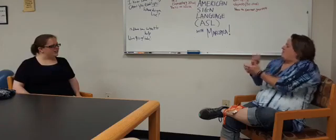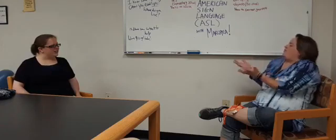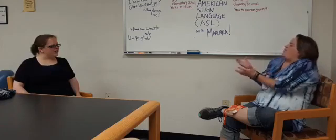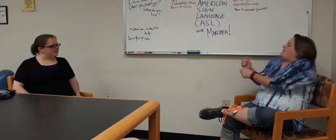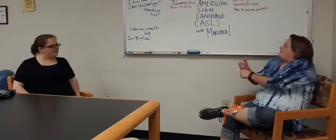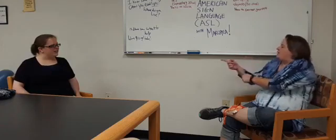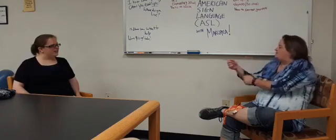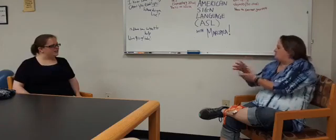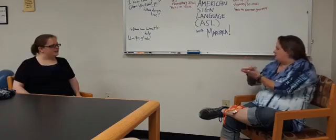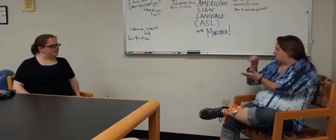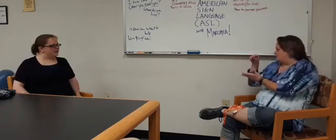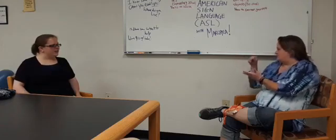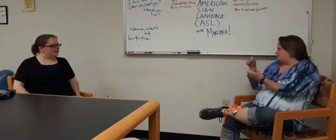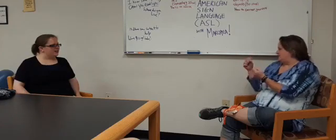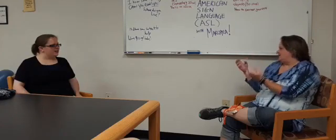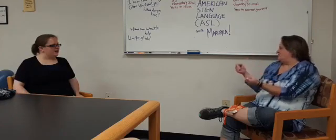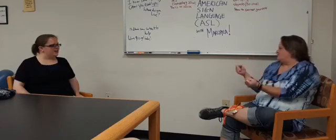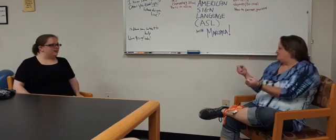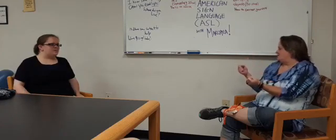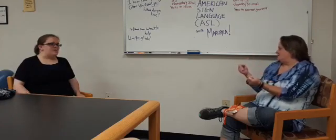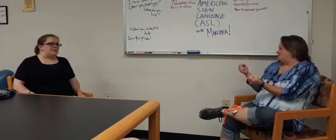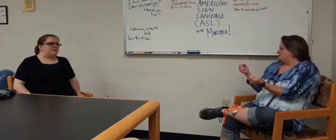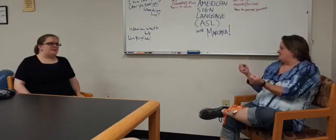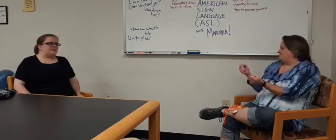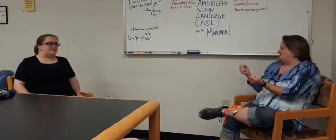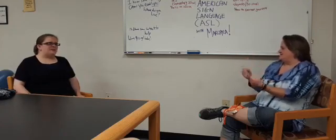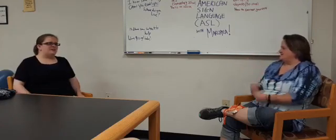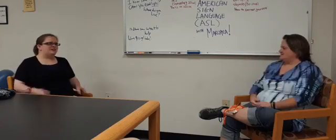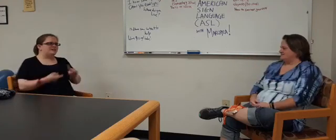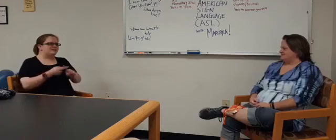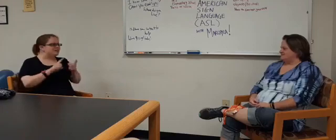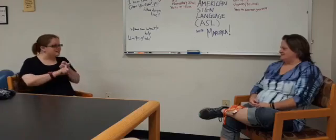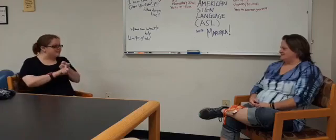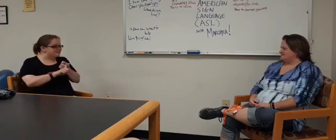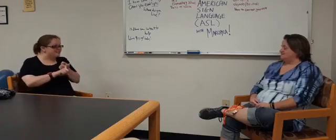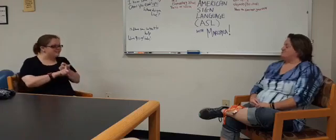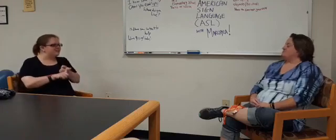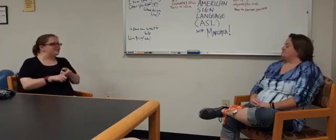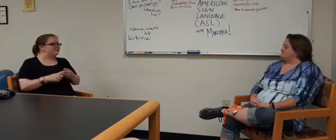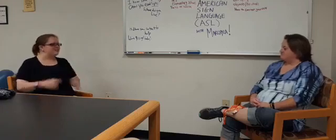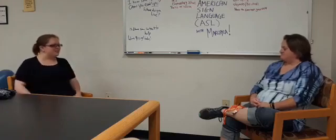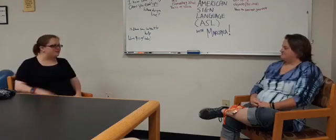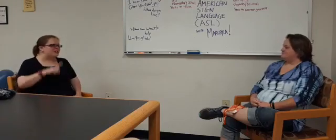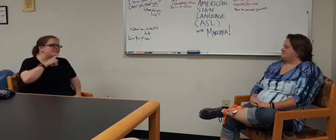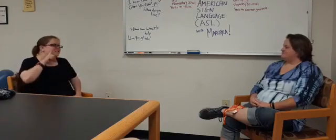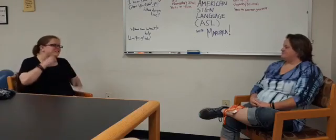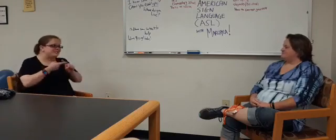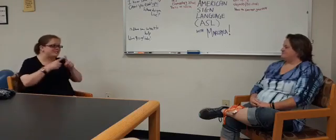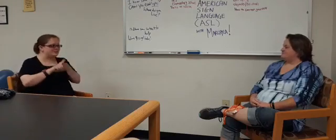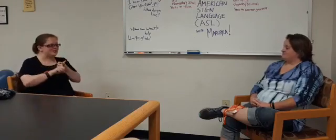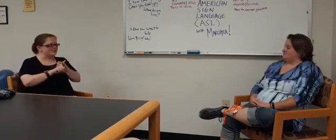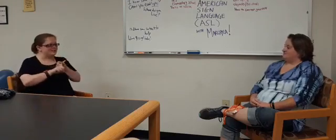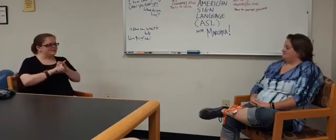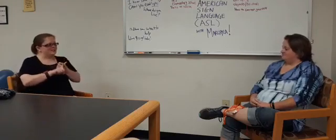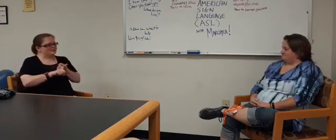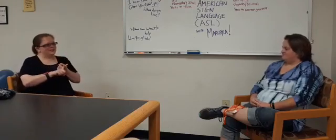What made you learn that language? Friends. I've got deaf friends,